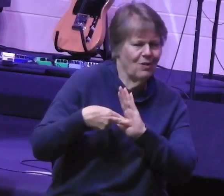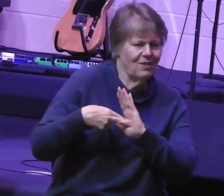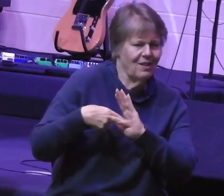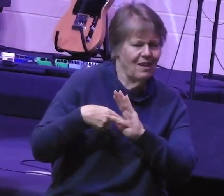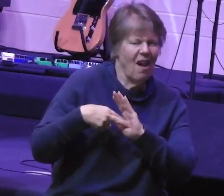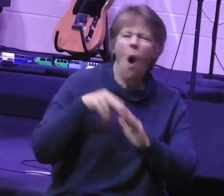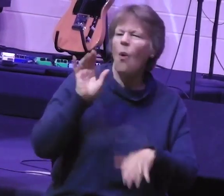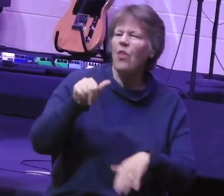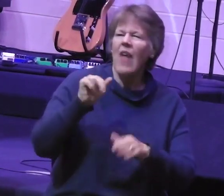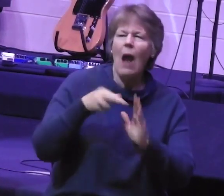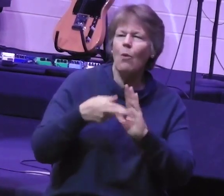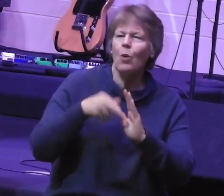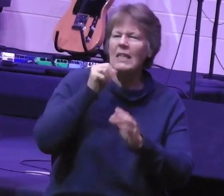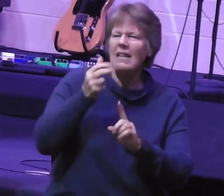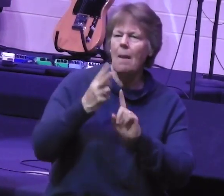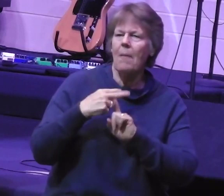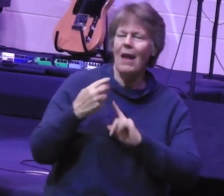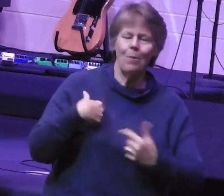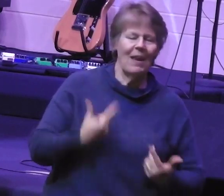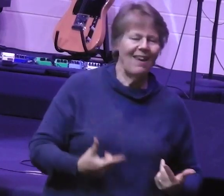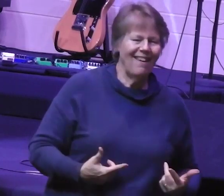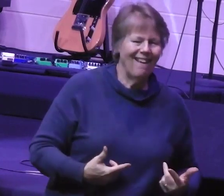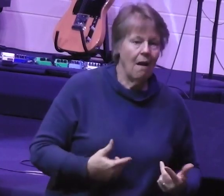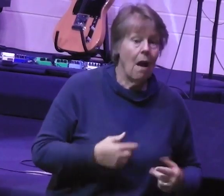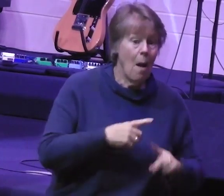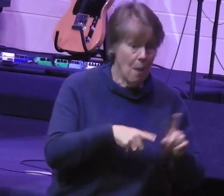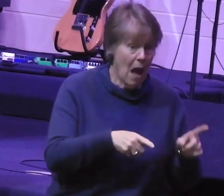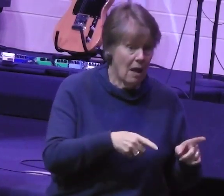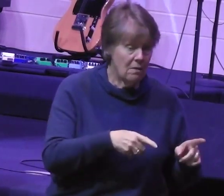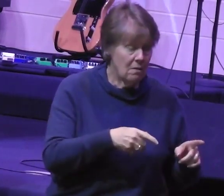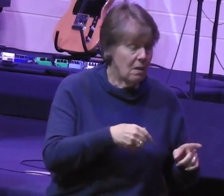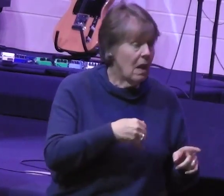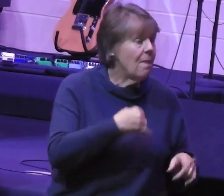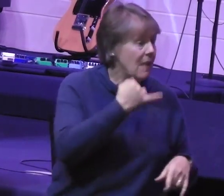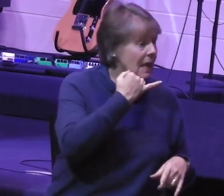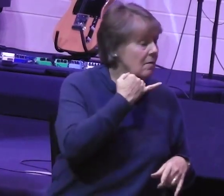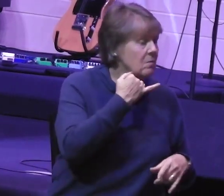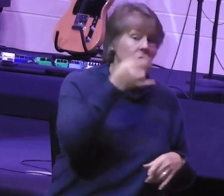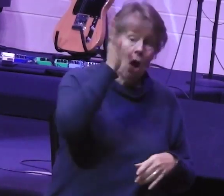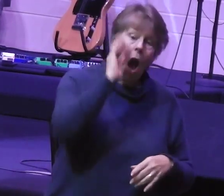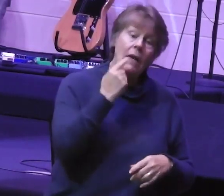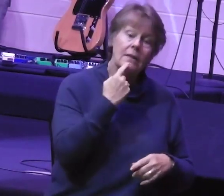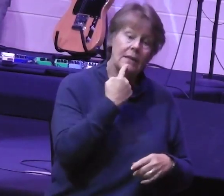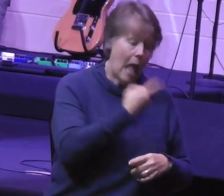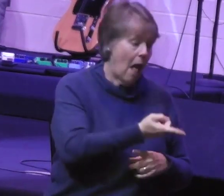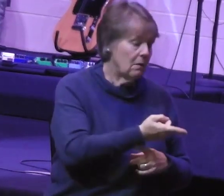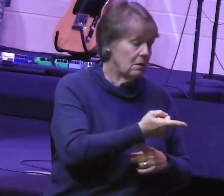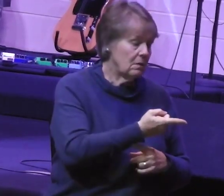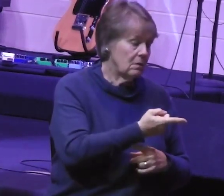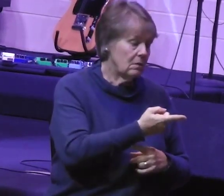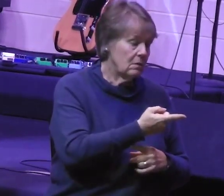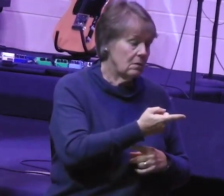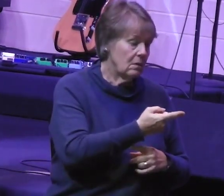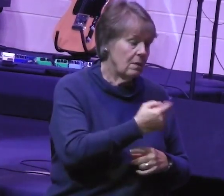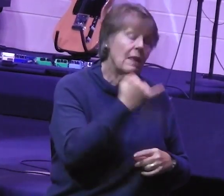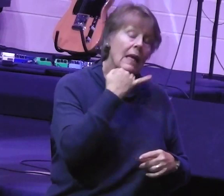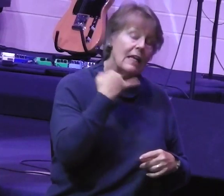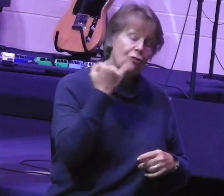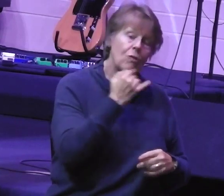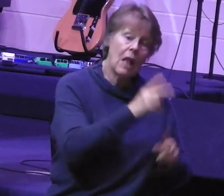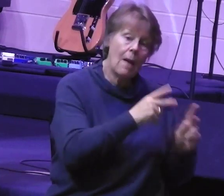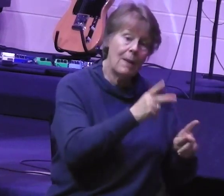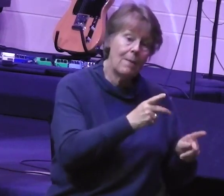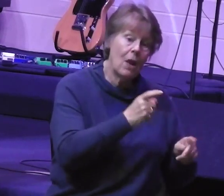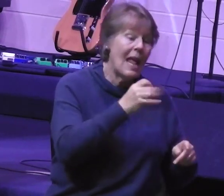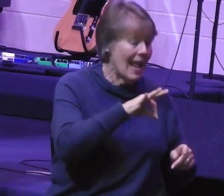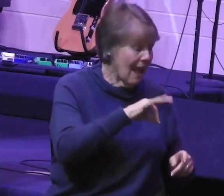here we get God saying, all right. We've got a relationship, but if you do this, then I'll do that. And that question